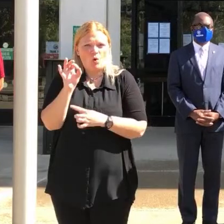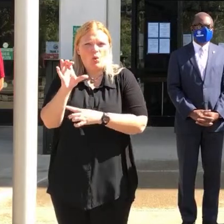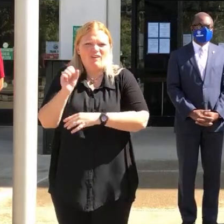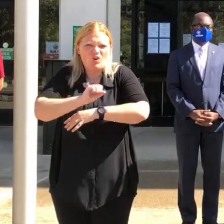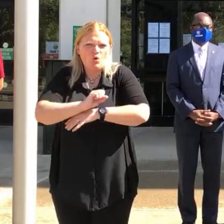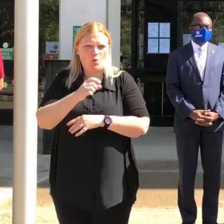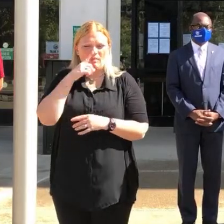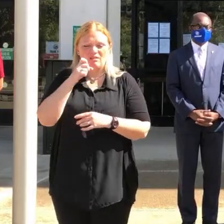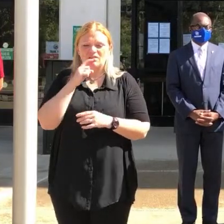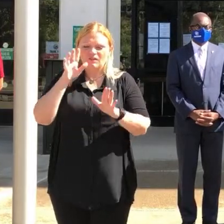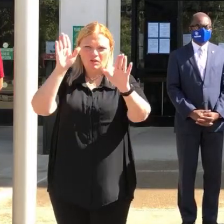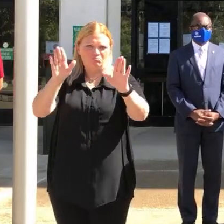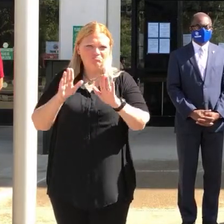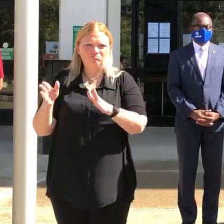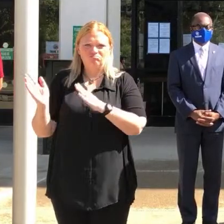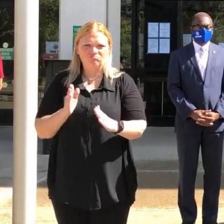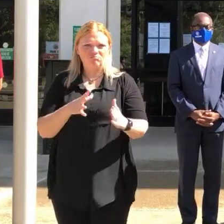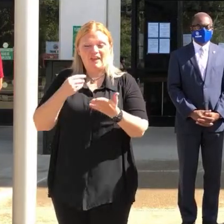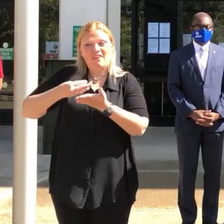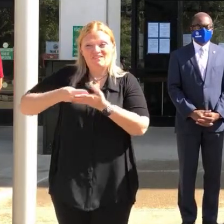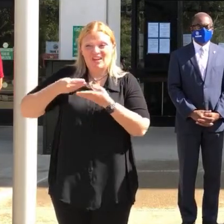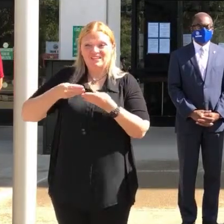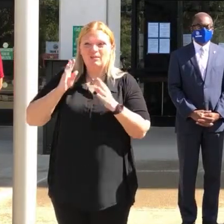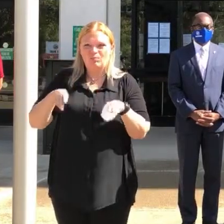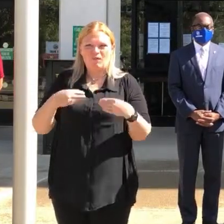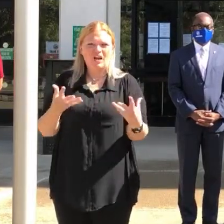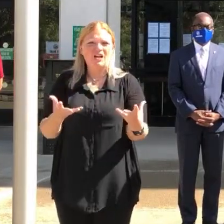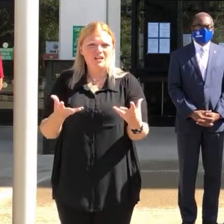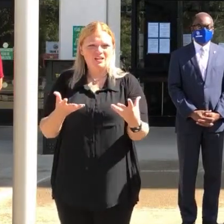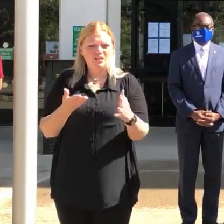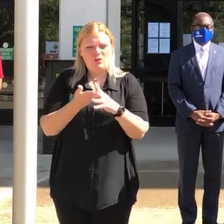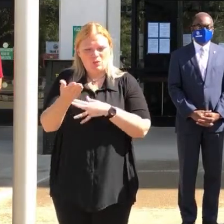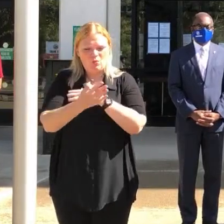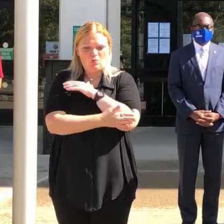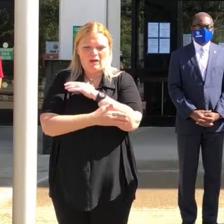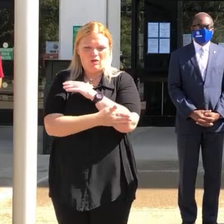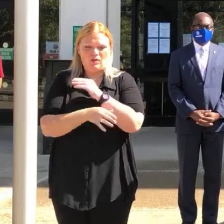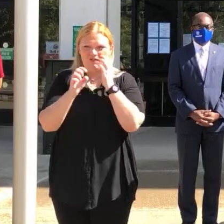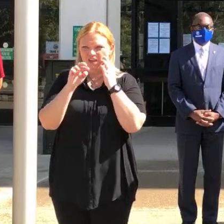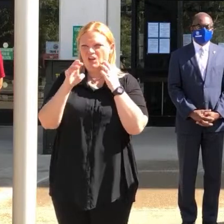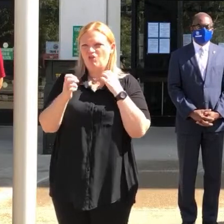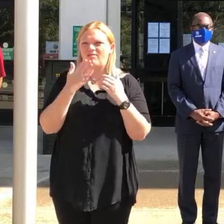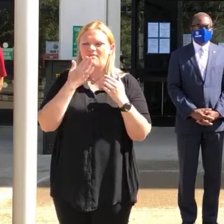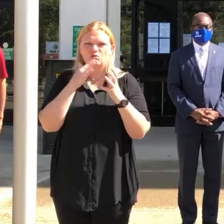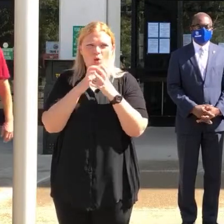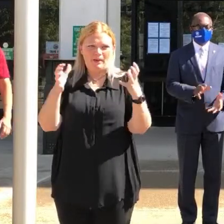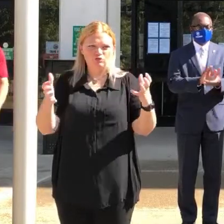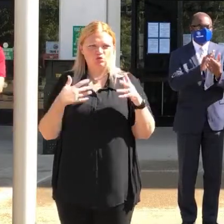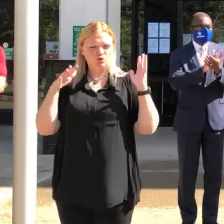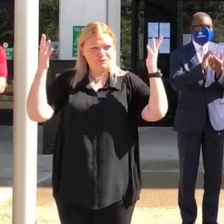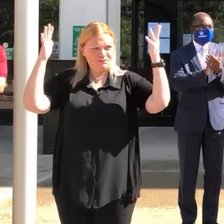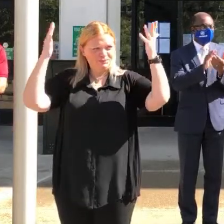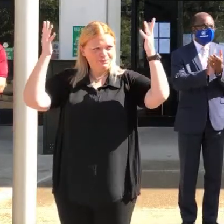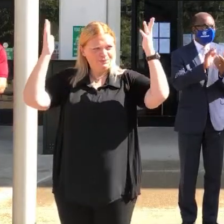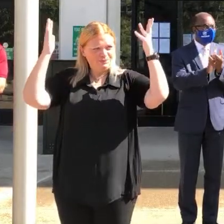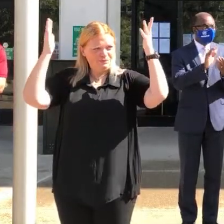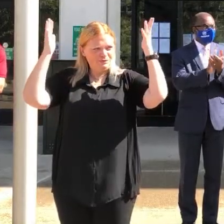because of the great preparation and the funding that has been provided by the County of Erie. Thank you so much.